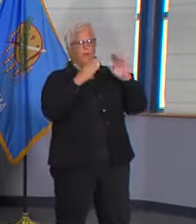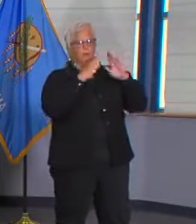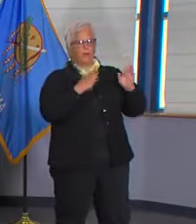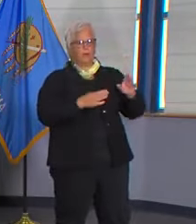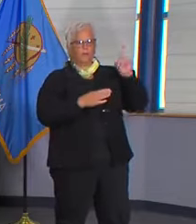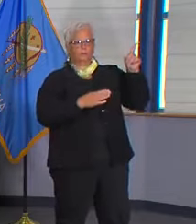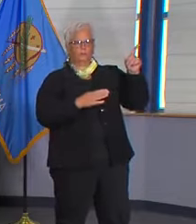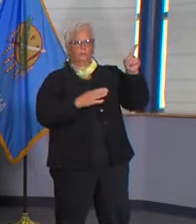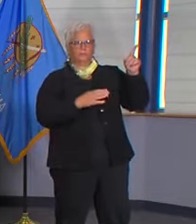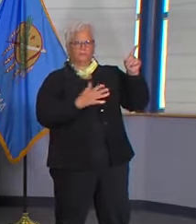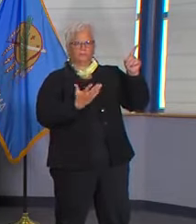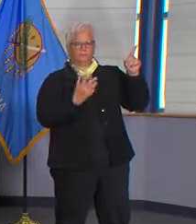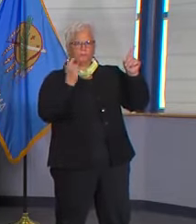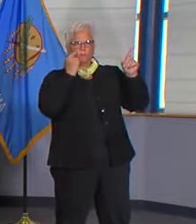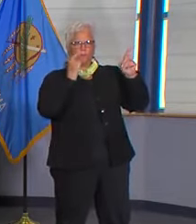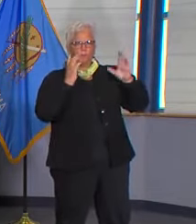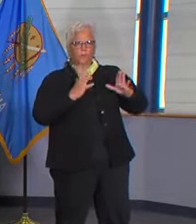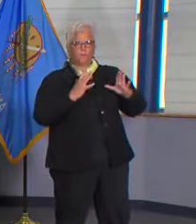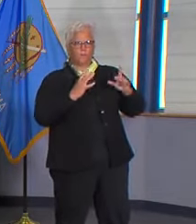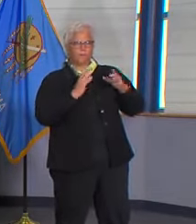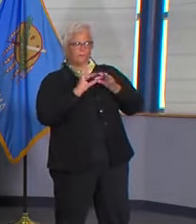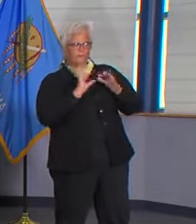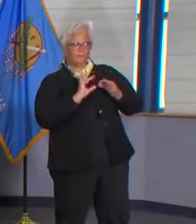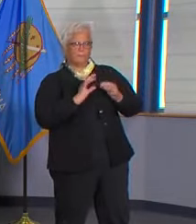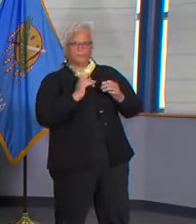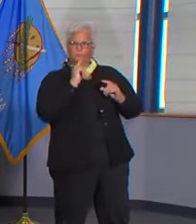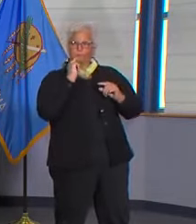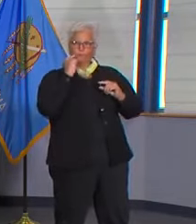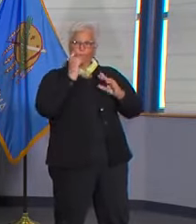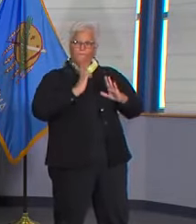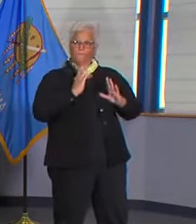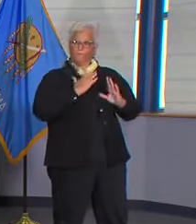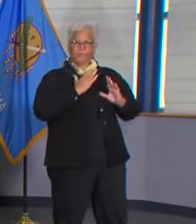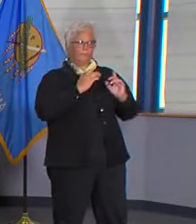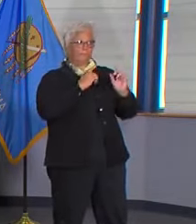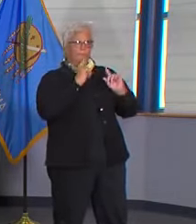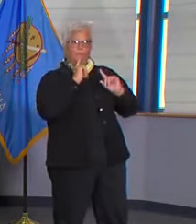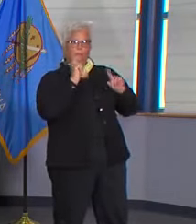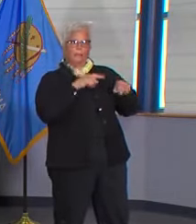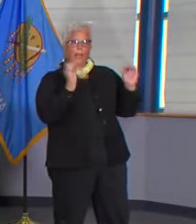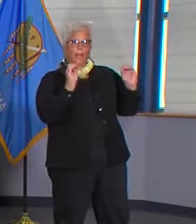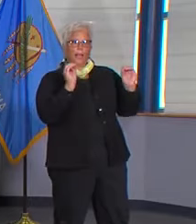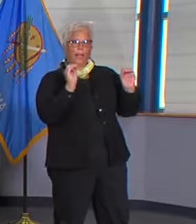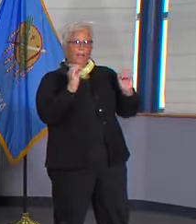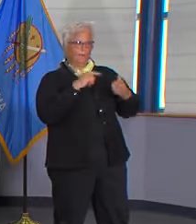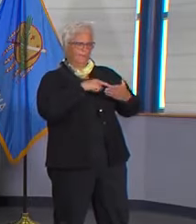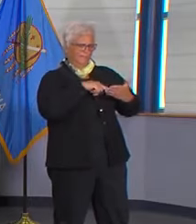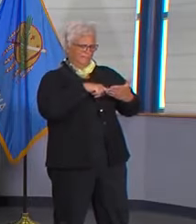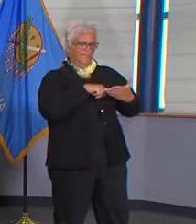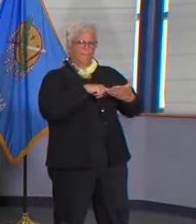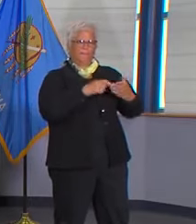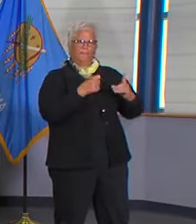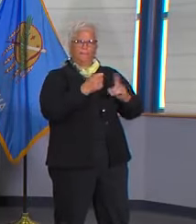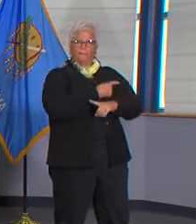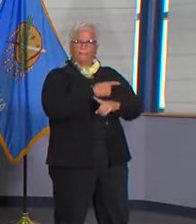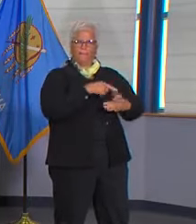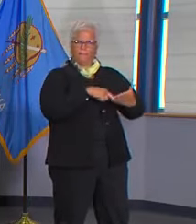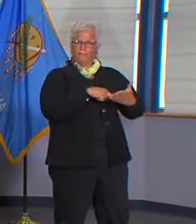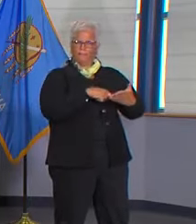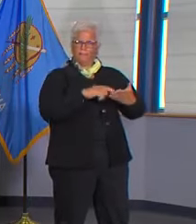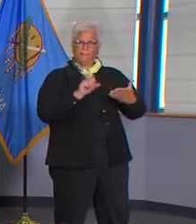to report? But after going back and looking through it, suggestions for a statewide mask mandate, what were your initial thoughts when